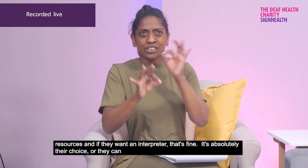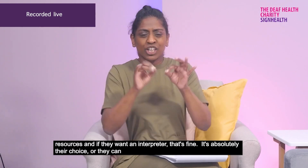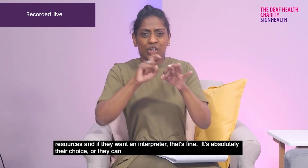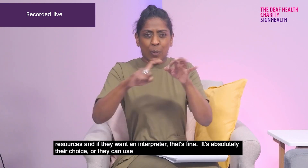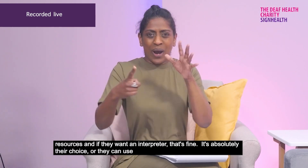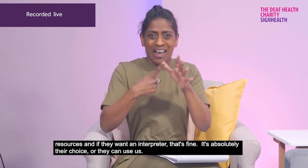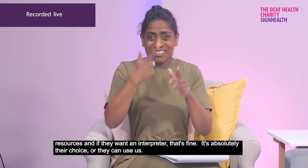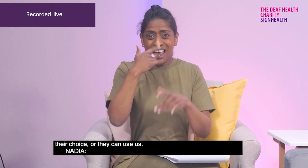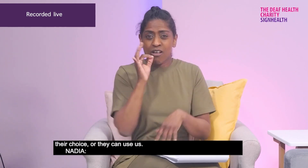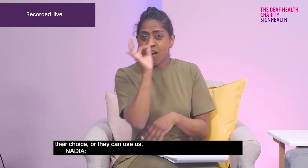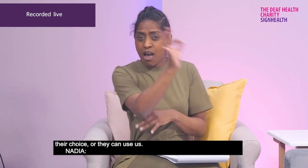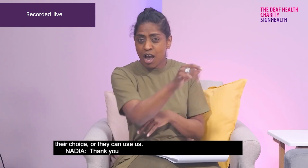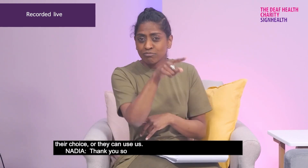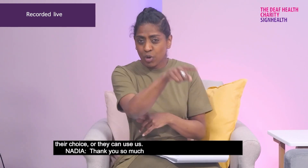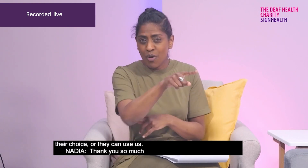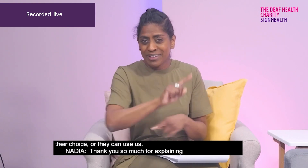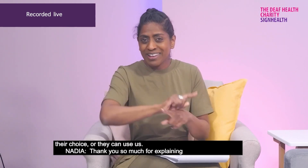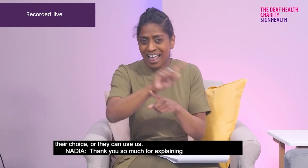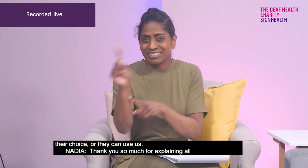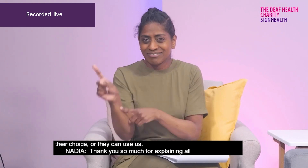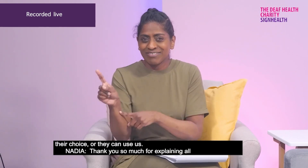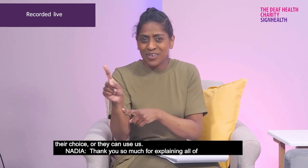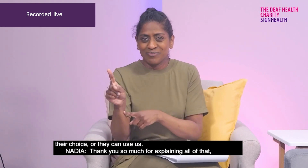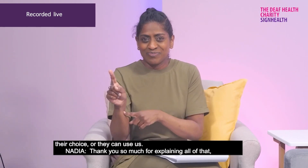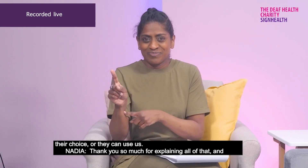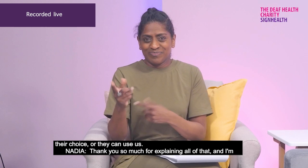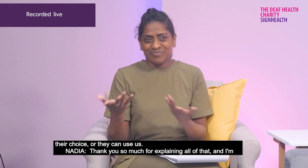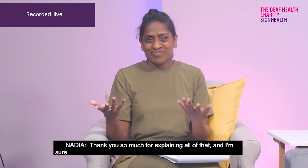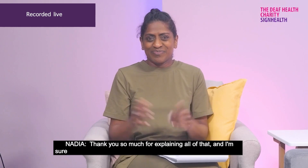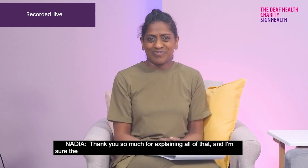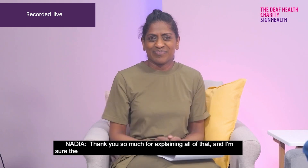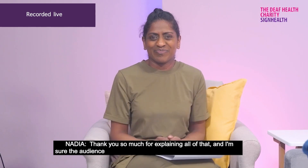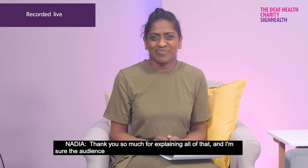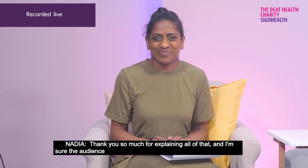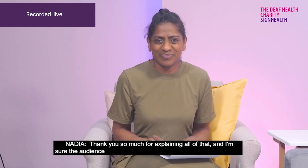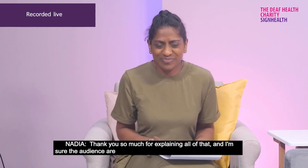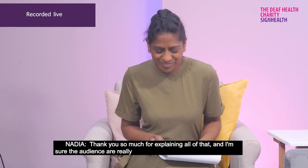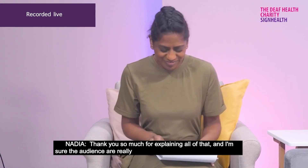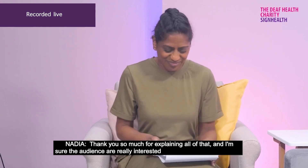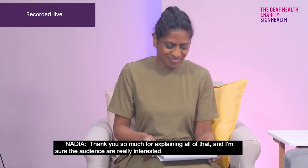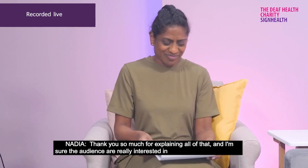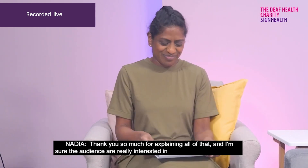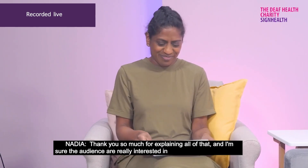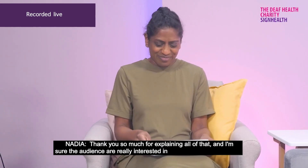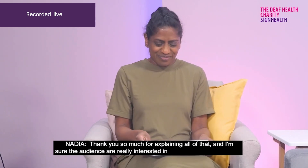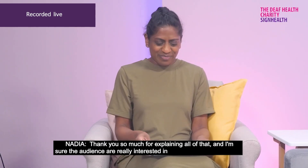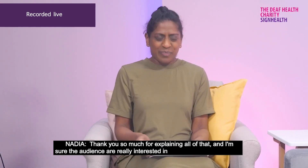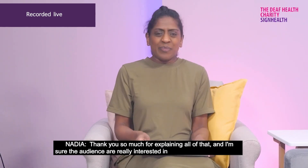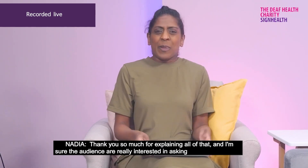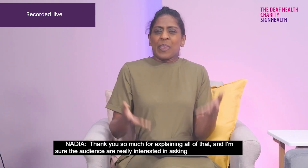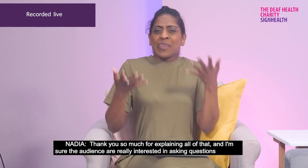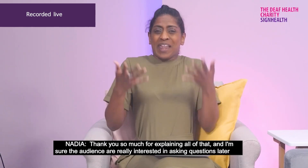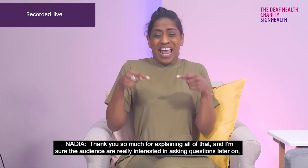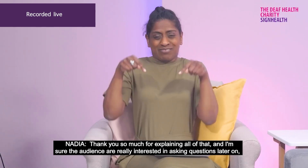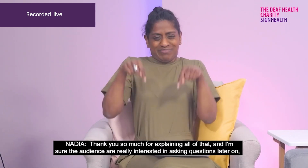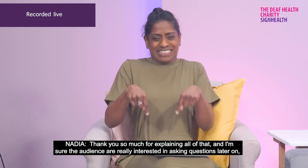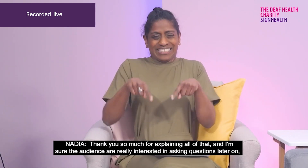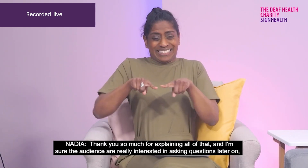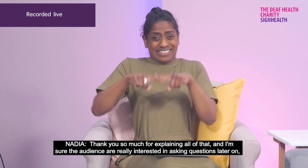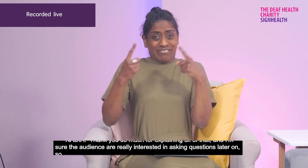they can use us. Brilliant. Thank you so much for explaining all of that, and I'm sure the audience are really interested in asking questions later on,